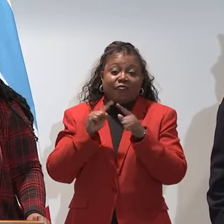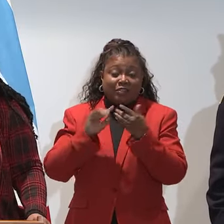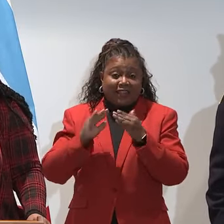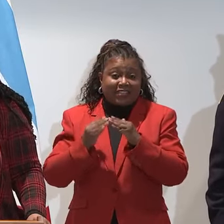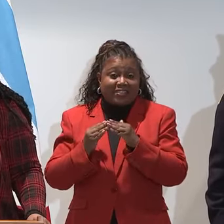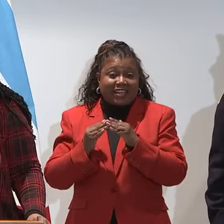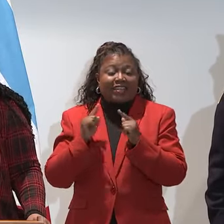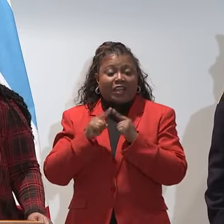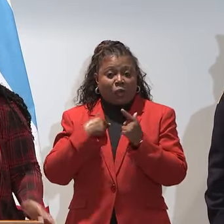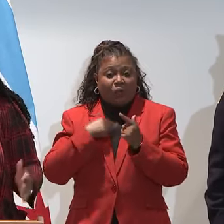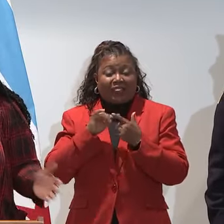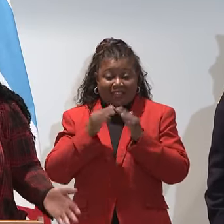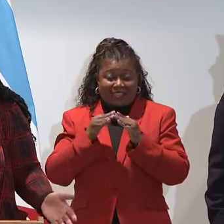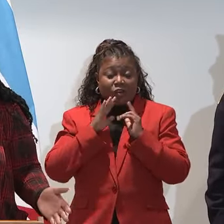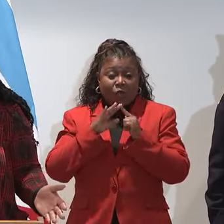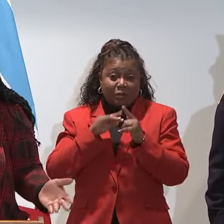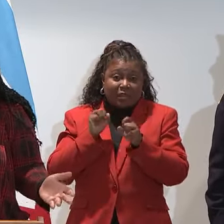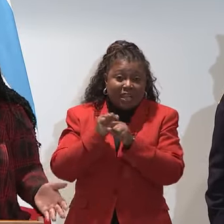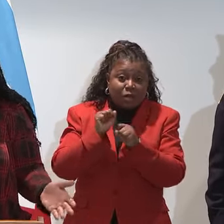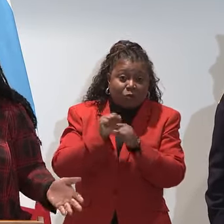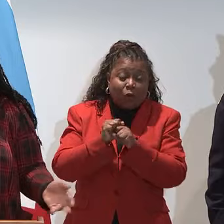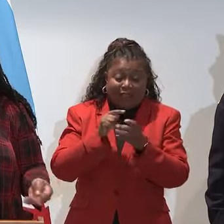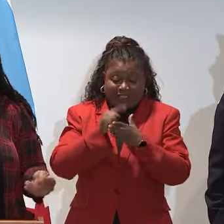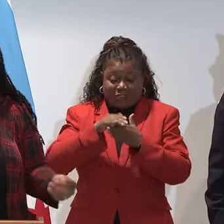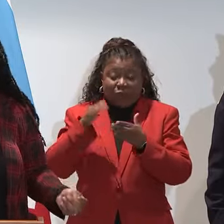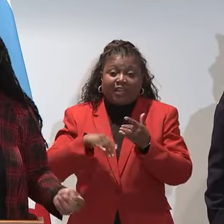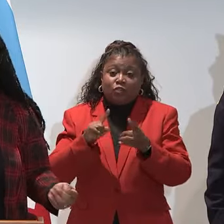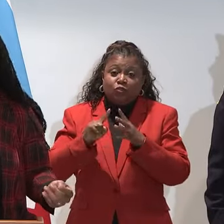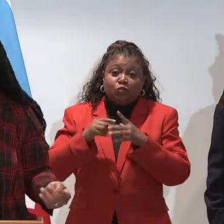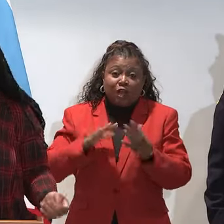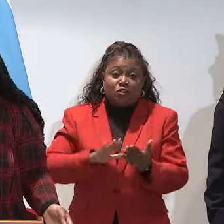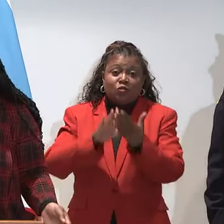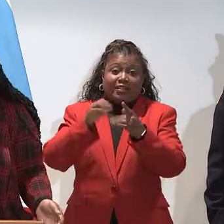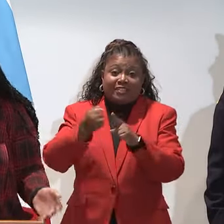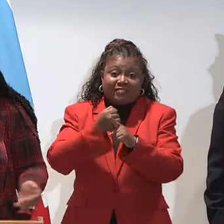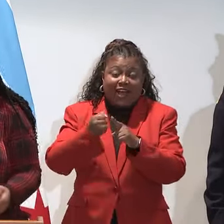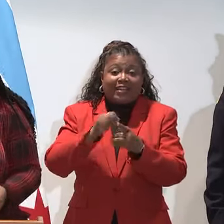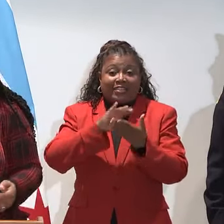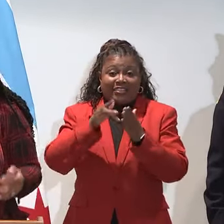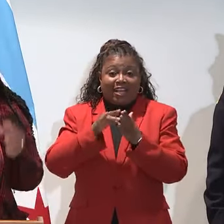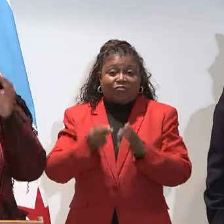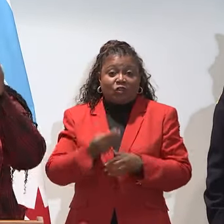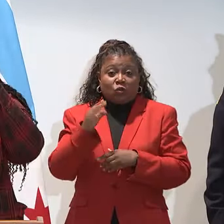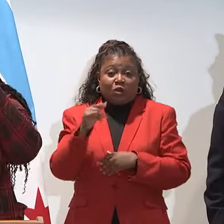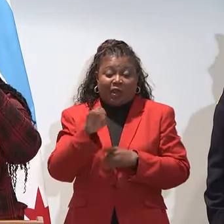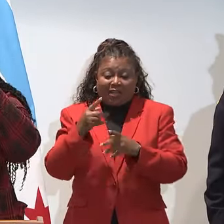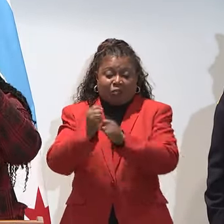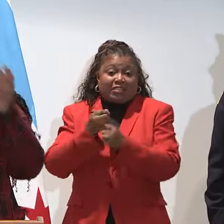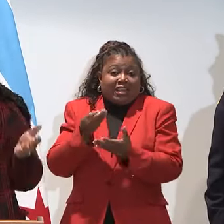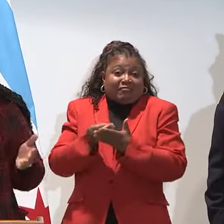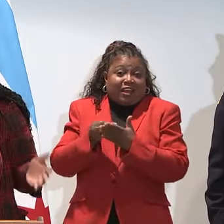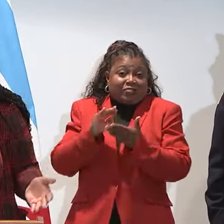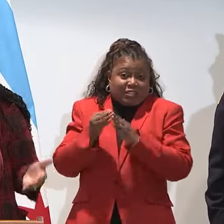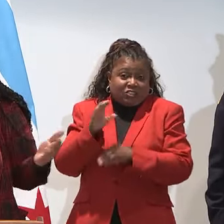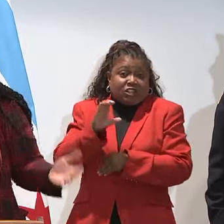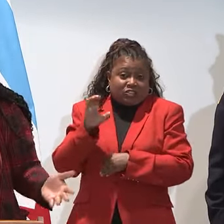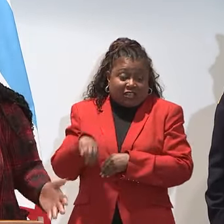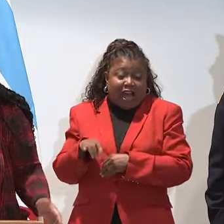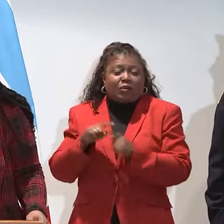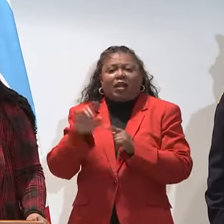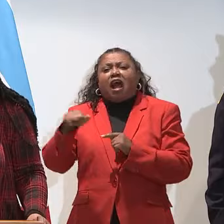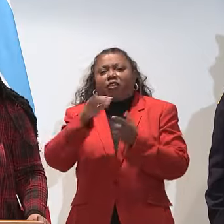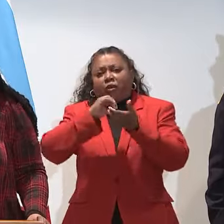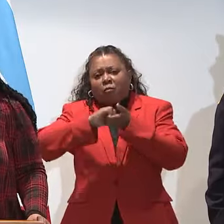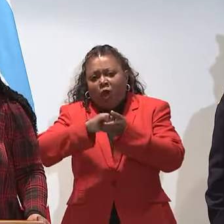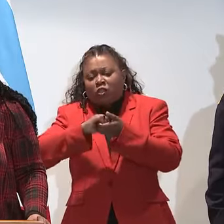city, that the city will be employing this weekend to address violence. Centers for New Horizons has received funding from the City of Chicago and